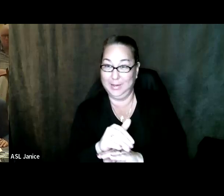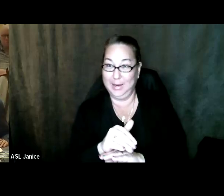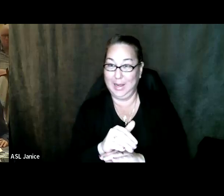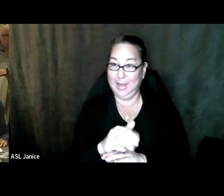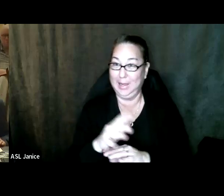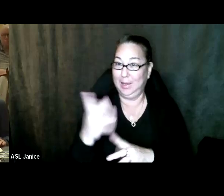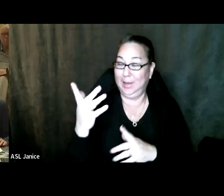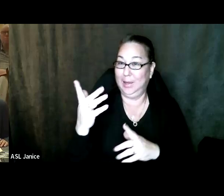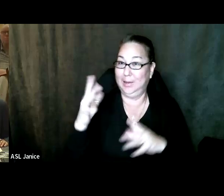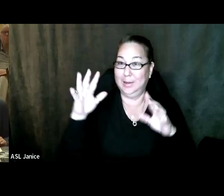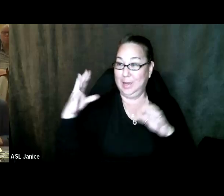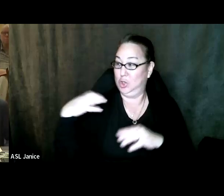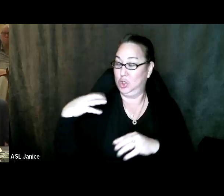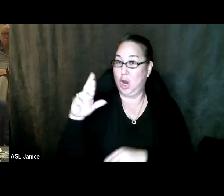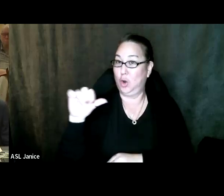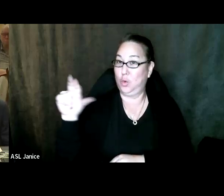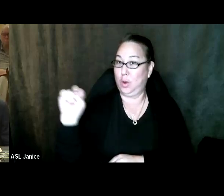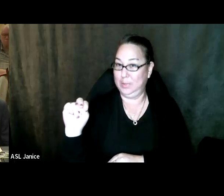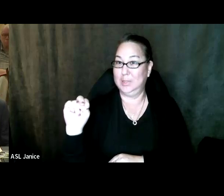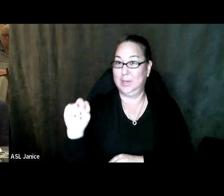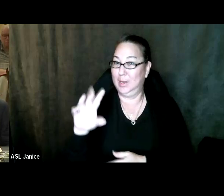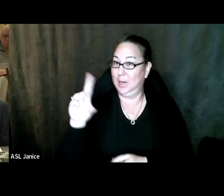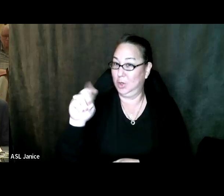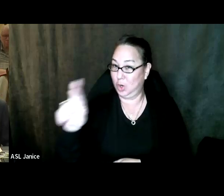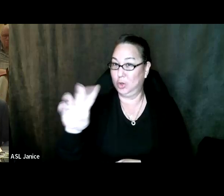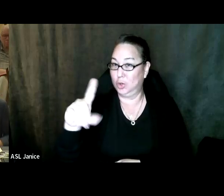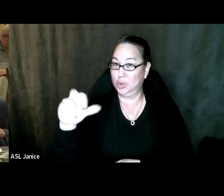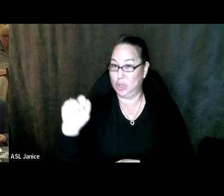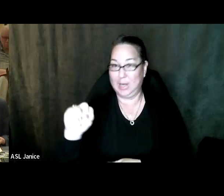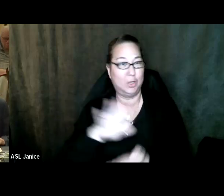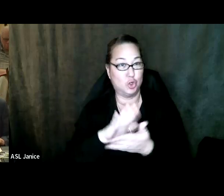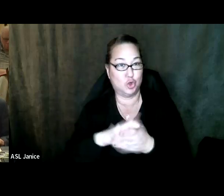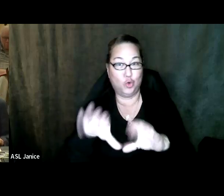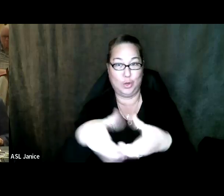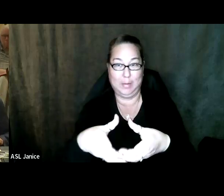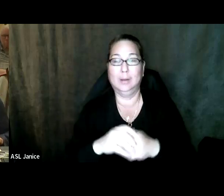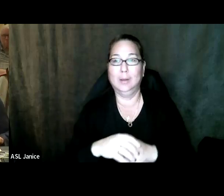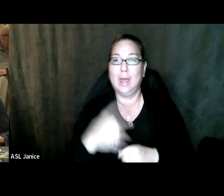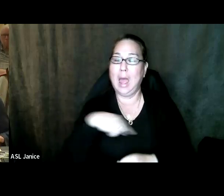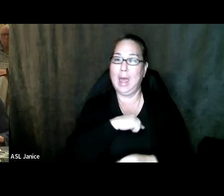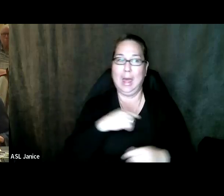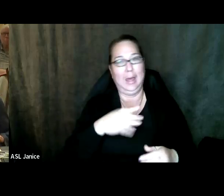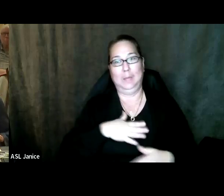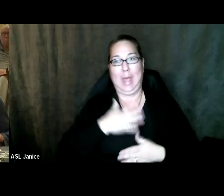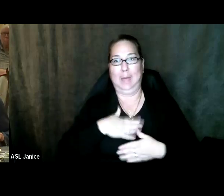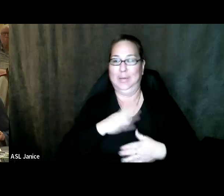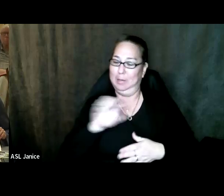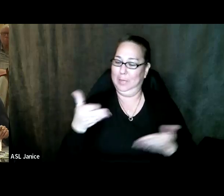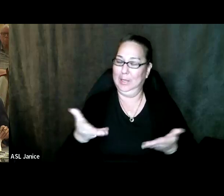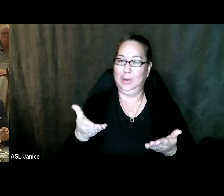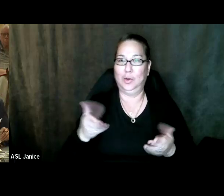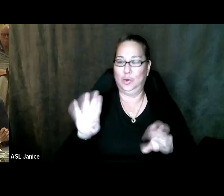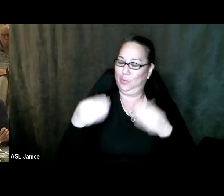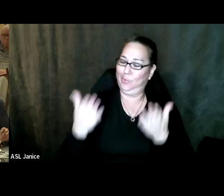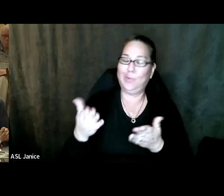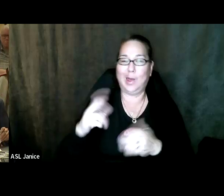School Committee, Dr. Chen. I'm happy to be here to present our Q1 Transformation School update.